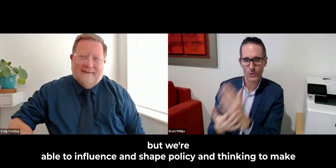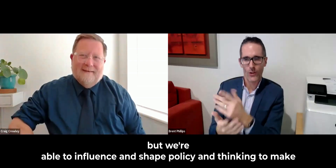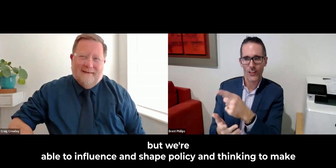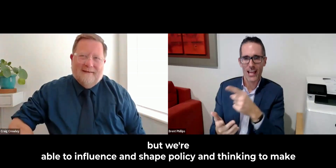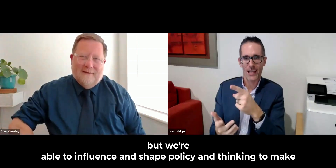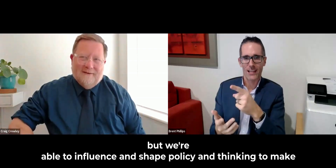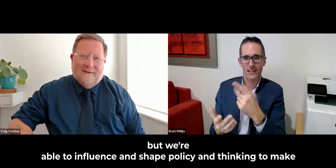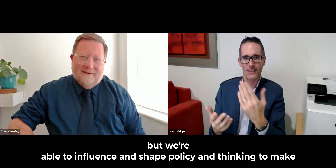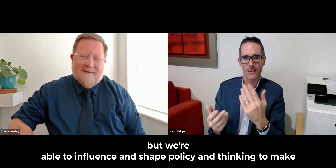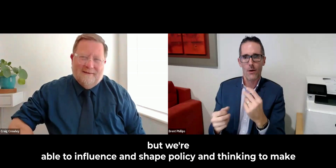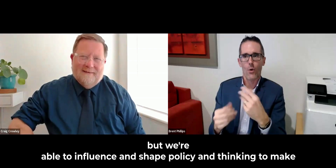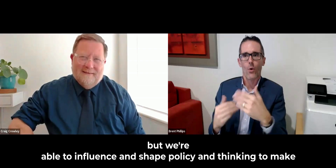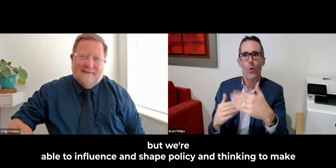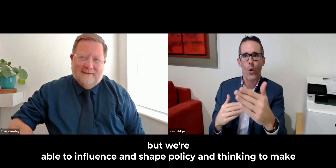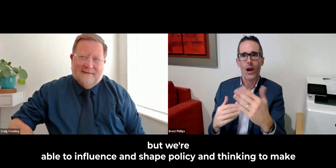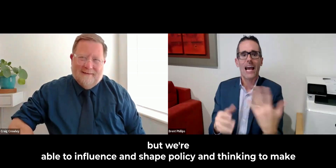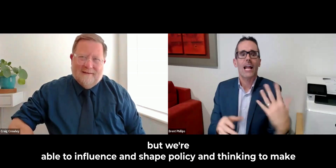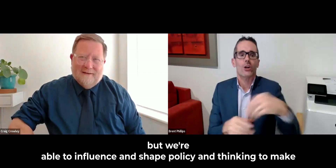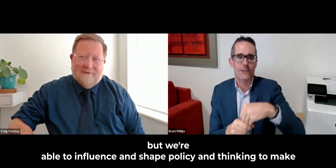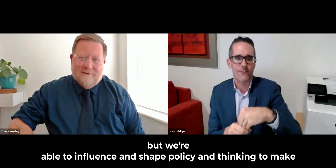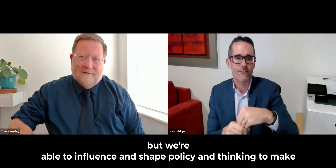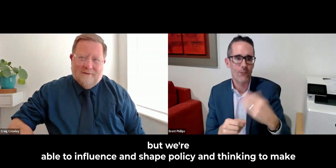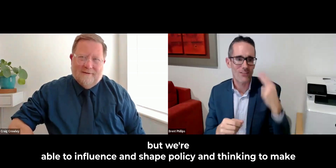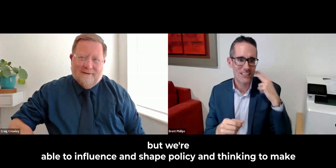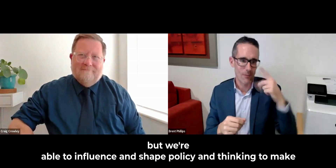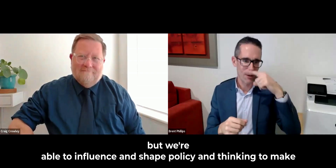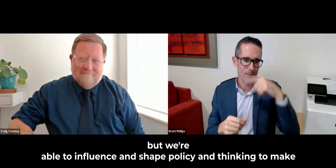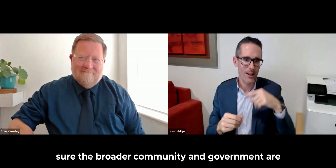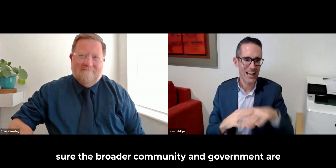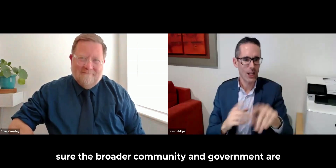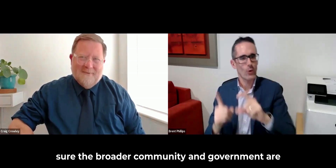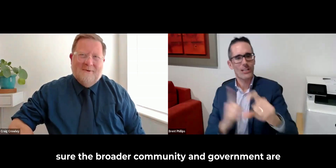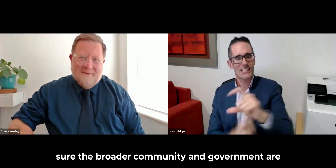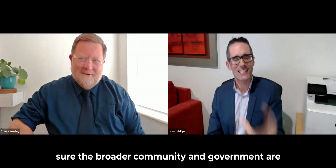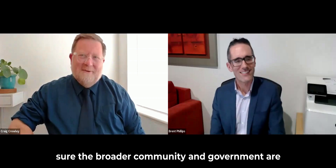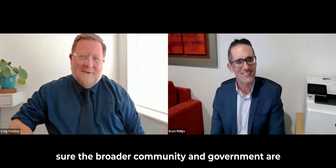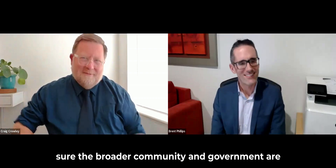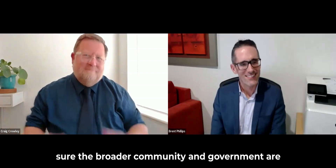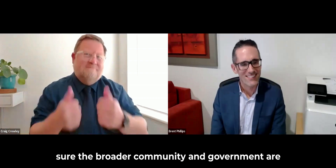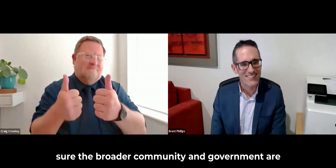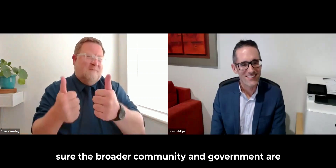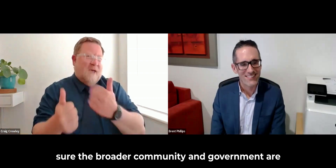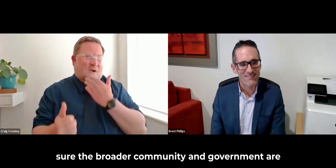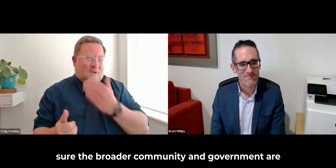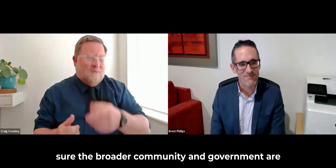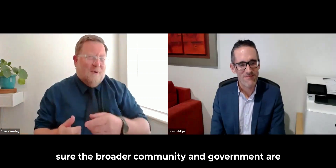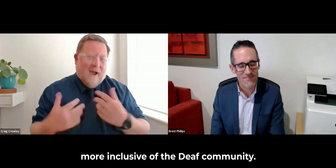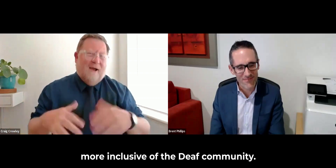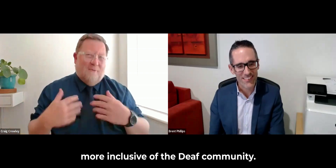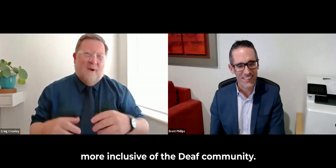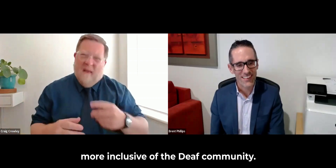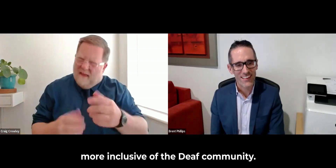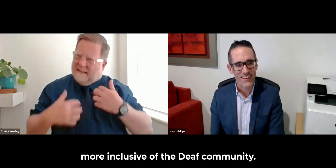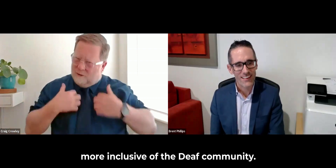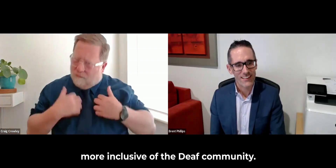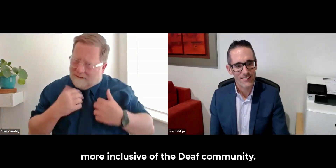to influence and shape policy and thinking to make sure the broader community and government are more inclusive of the deaf